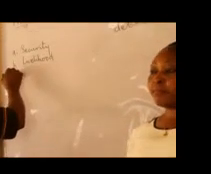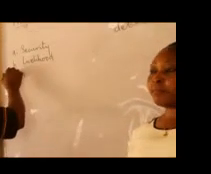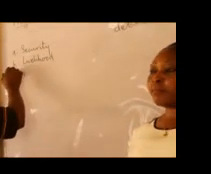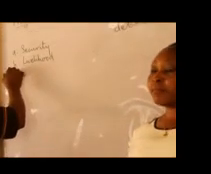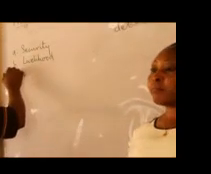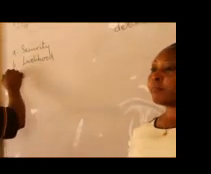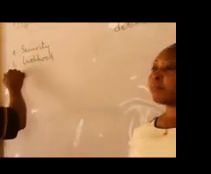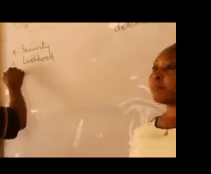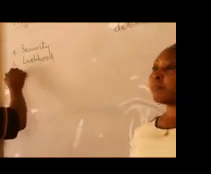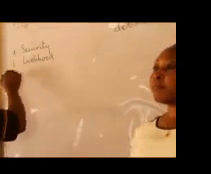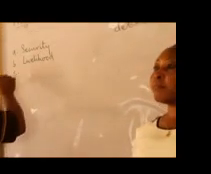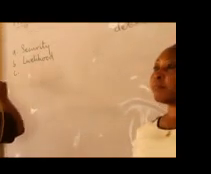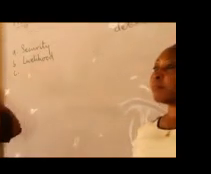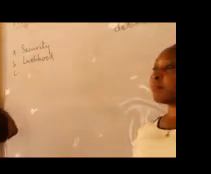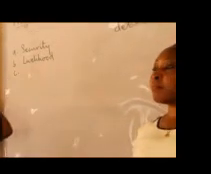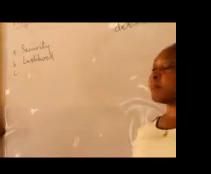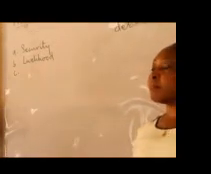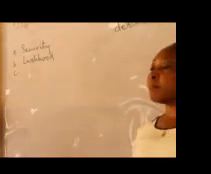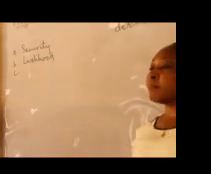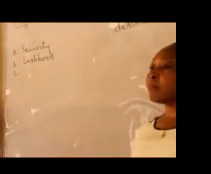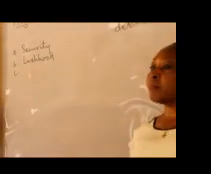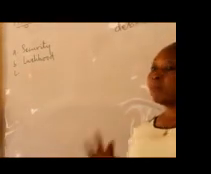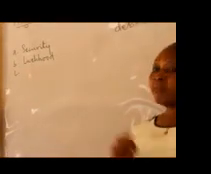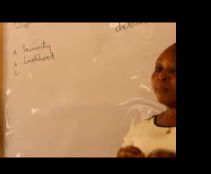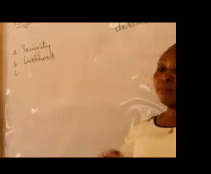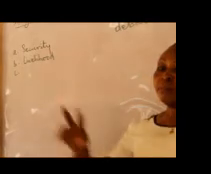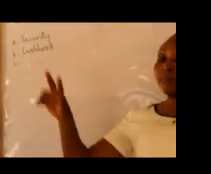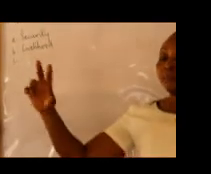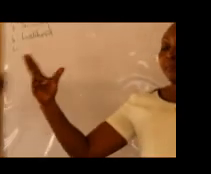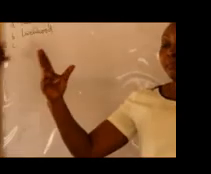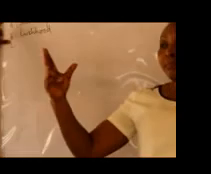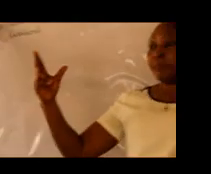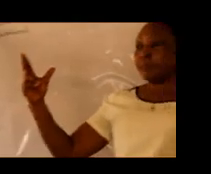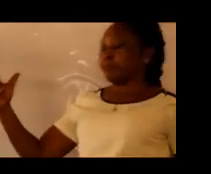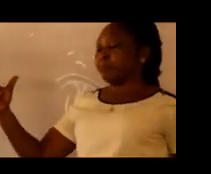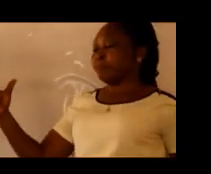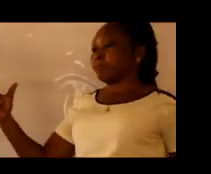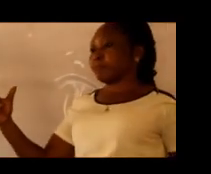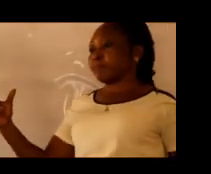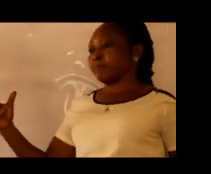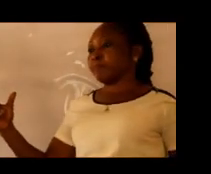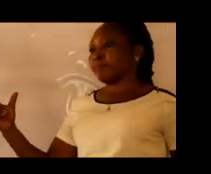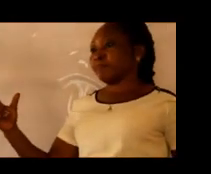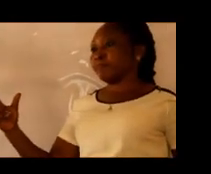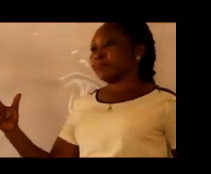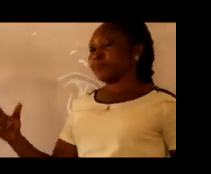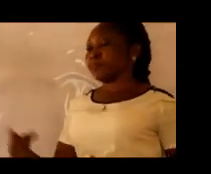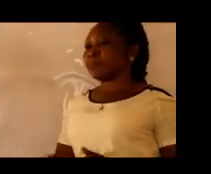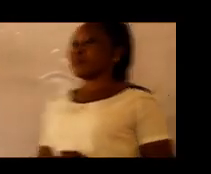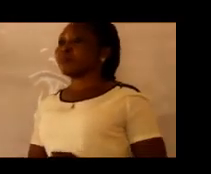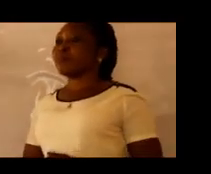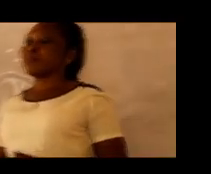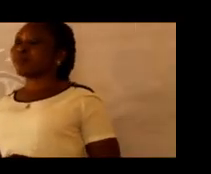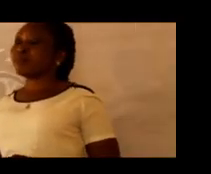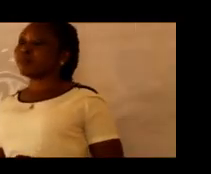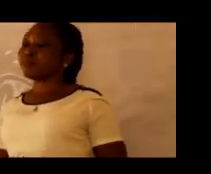The third point, maybe you picked the